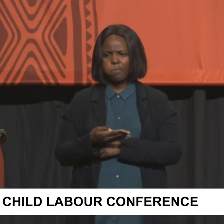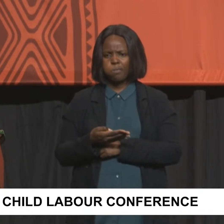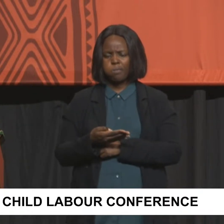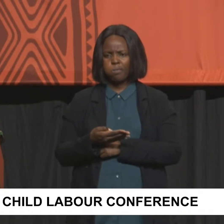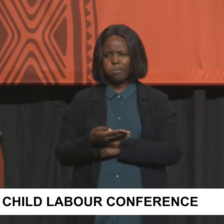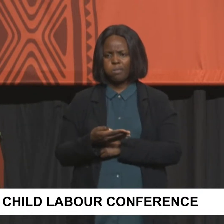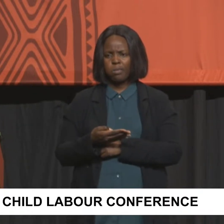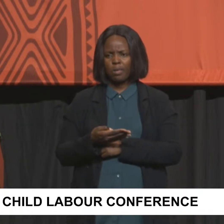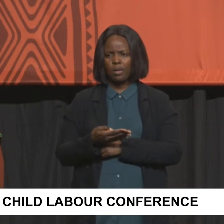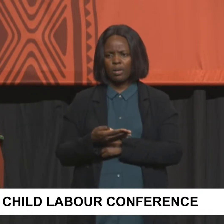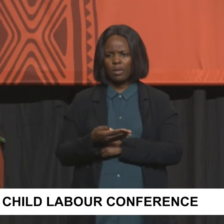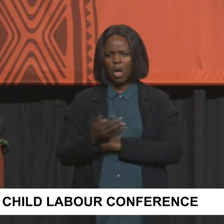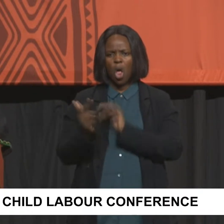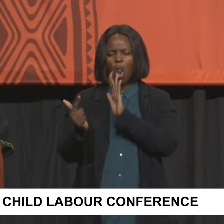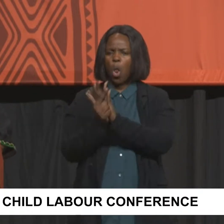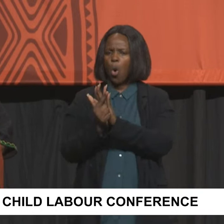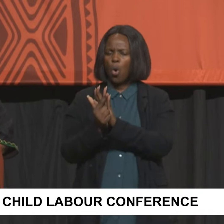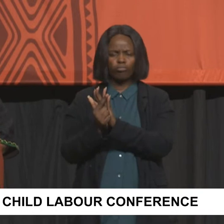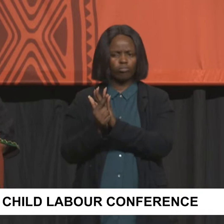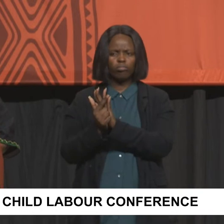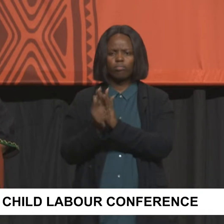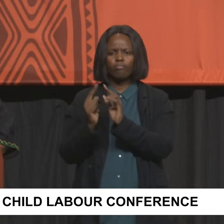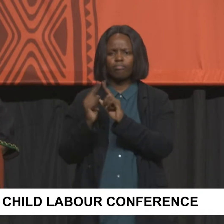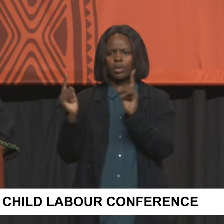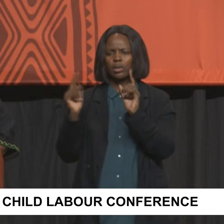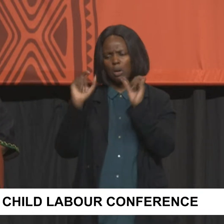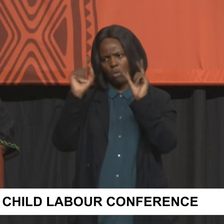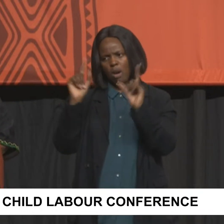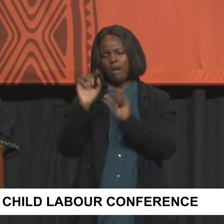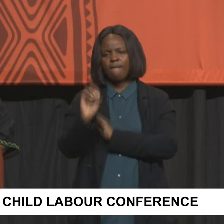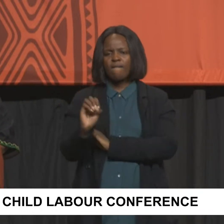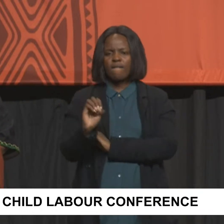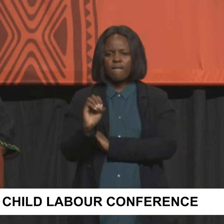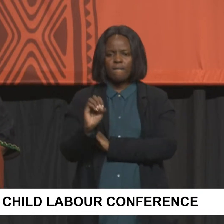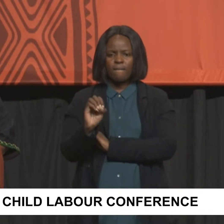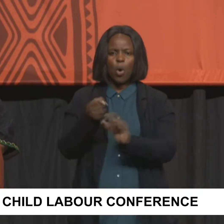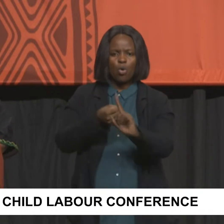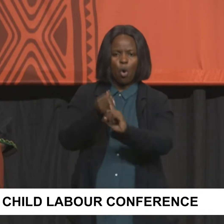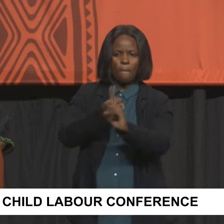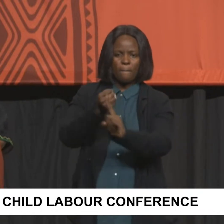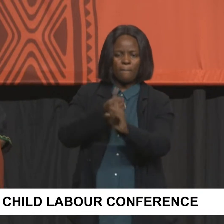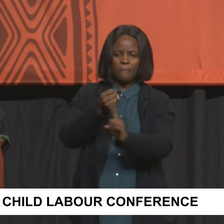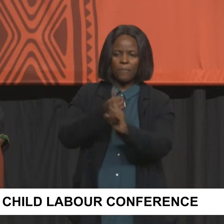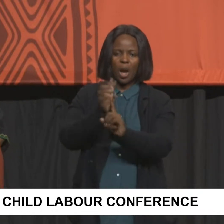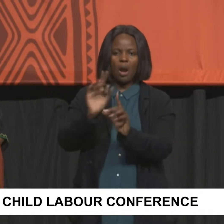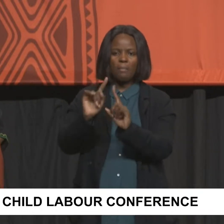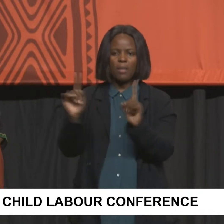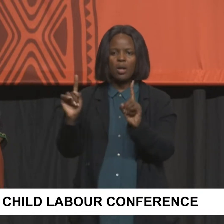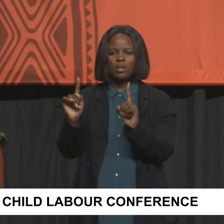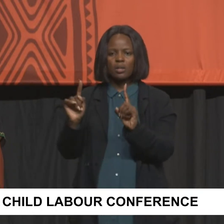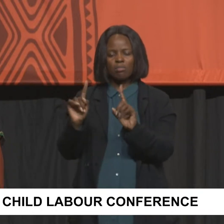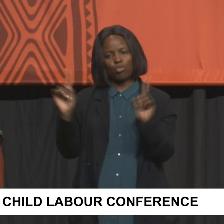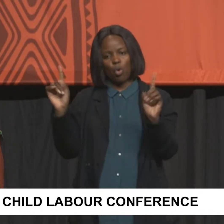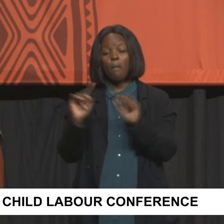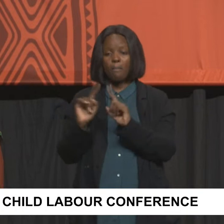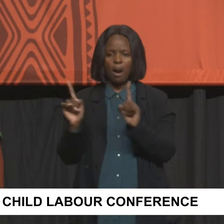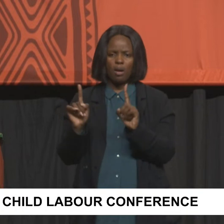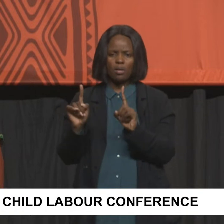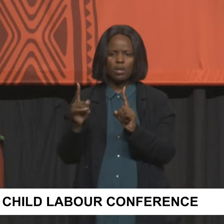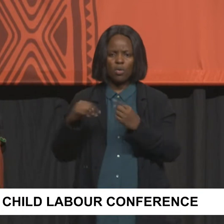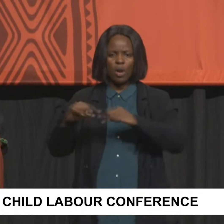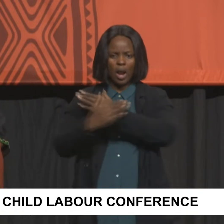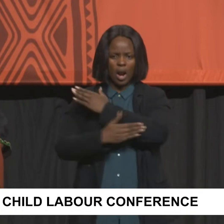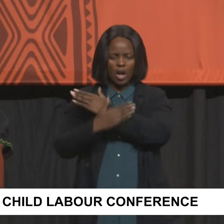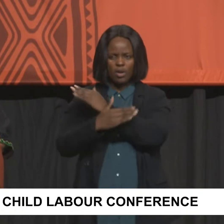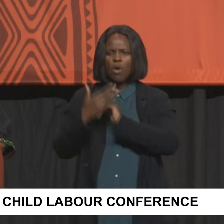not necessarily lobbying, but there is an awareness that we go around as a country to make sure that children are